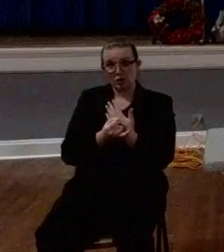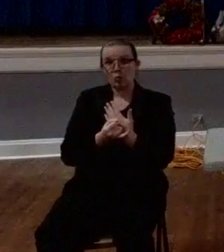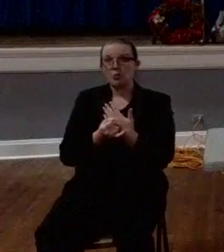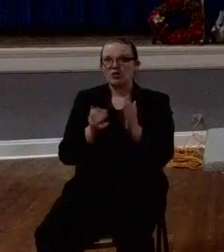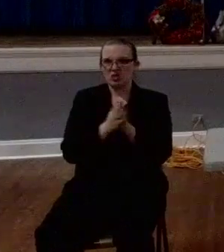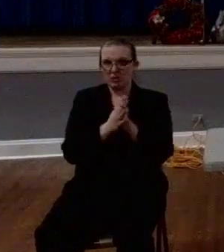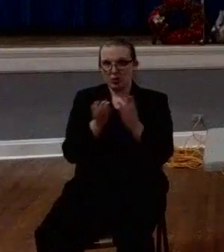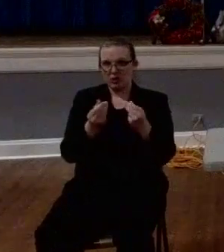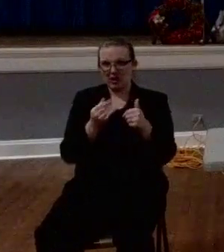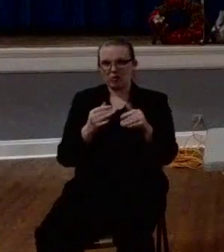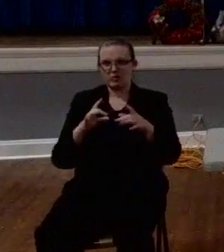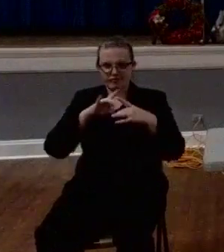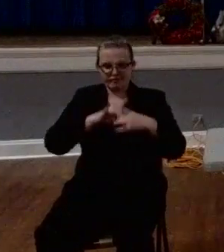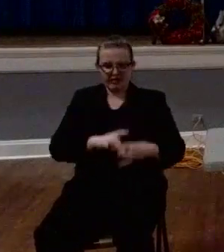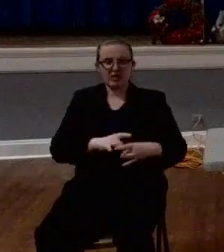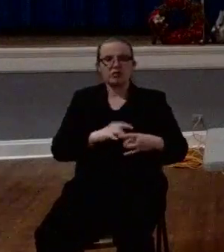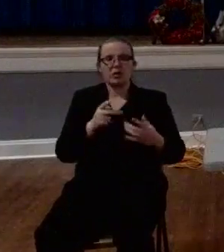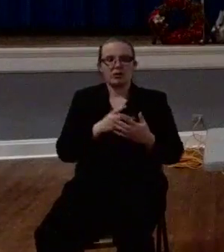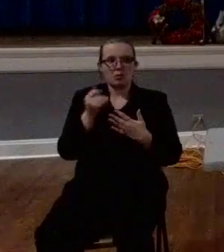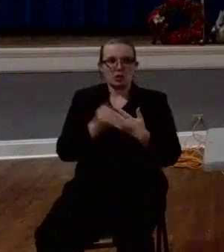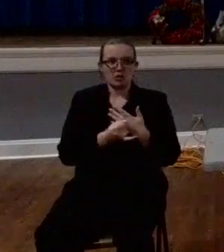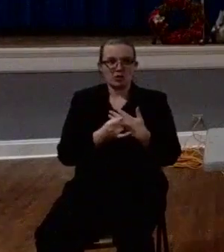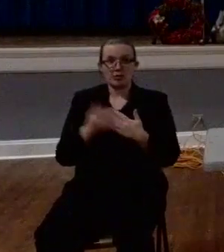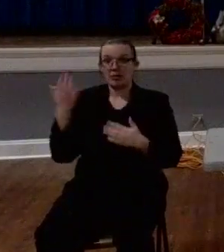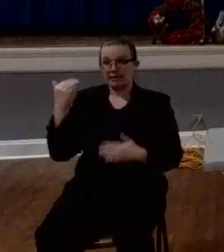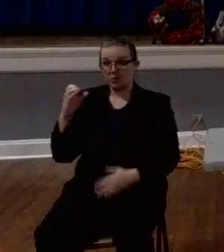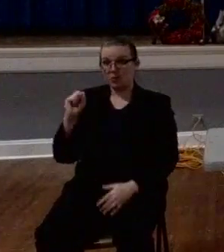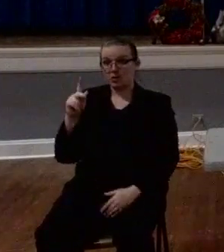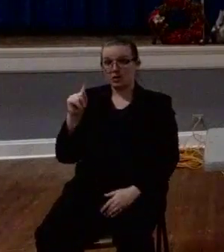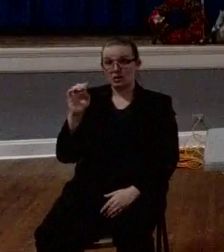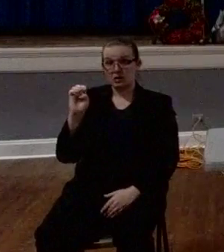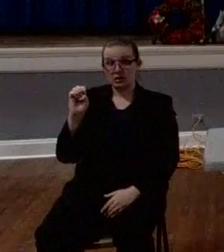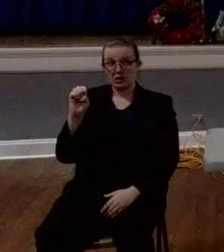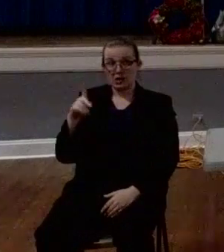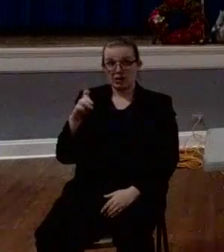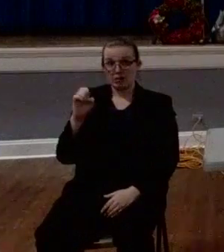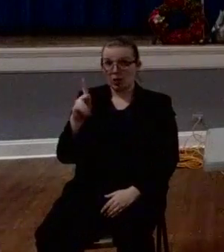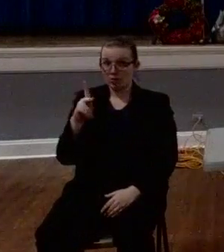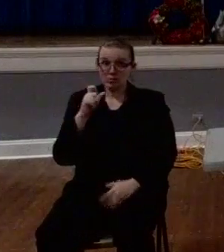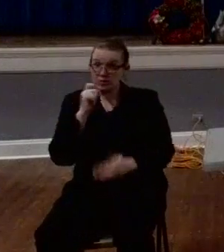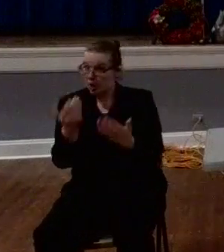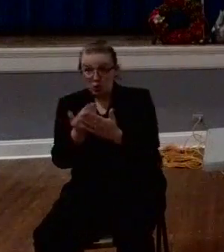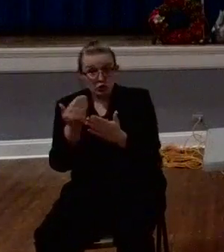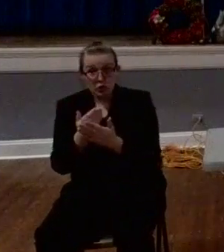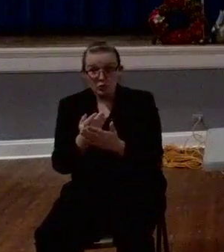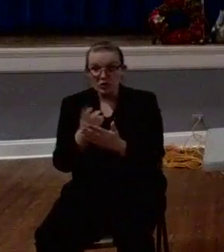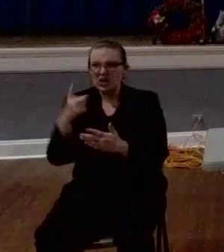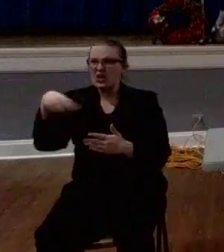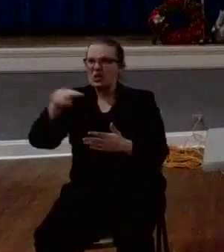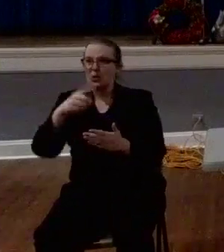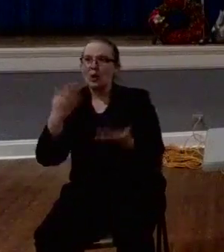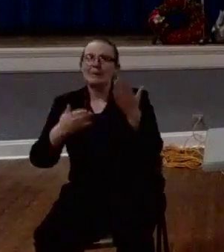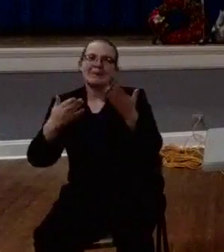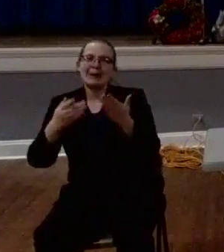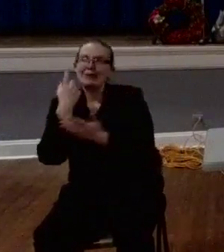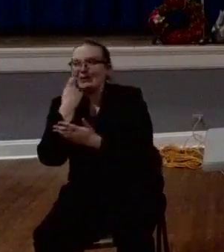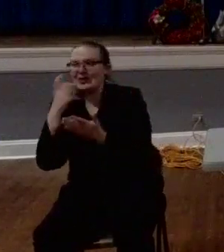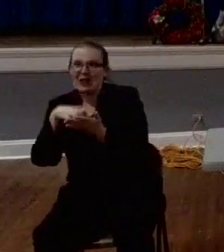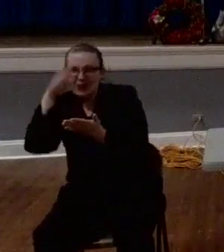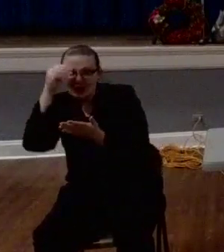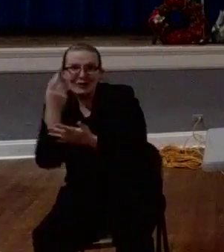of the project, there was a skate park. It was not a new thing. You all may have just learned about